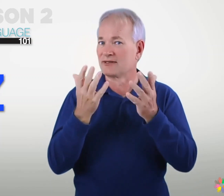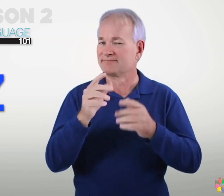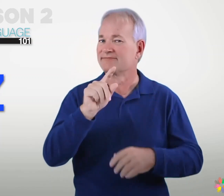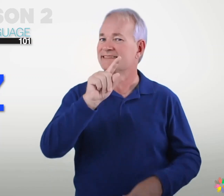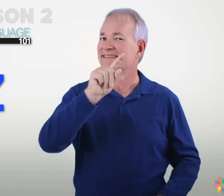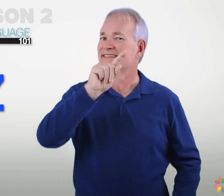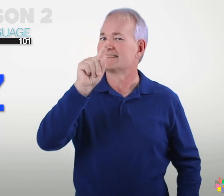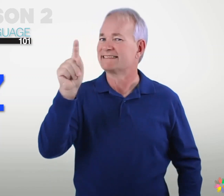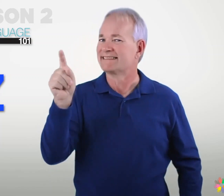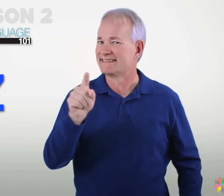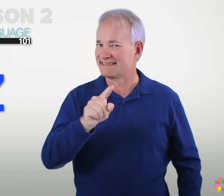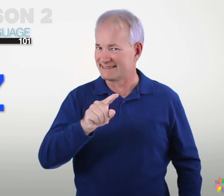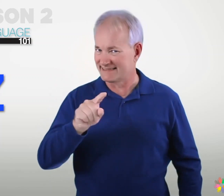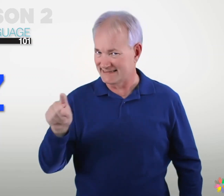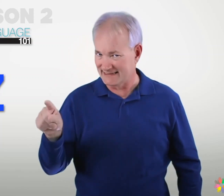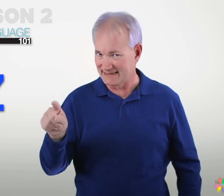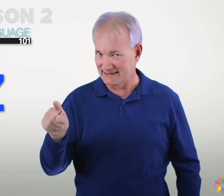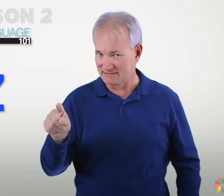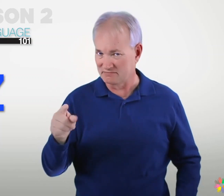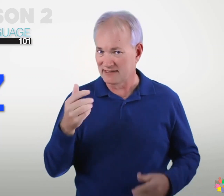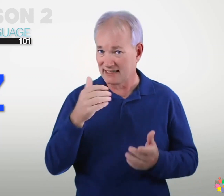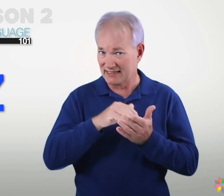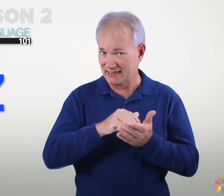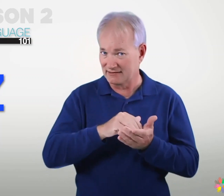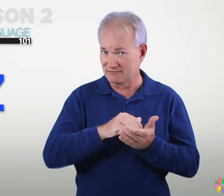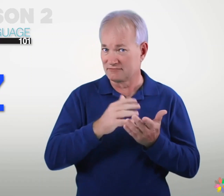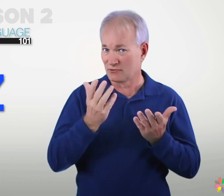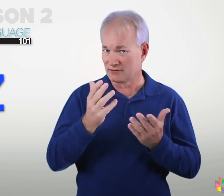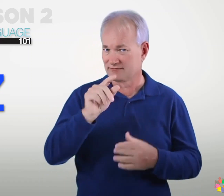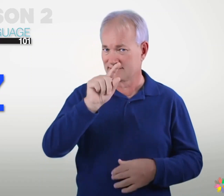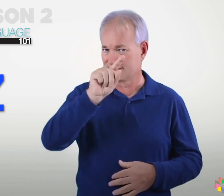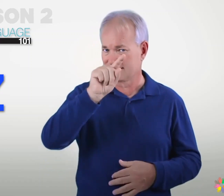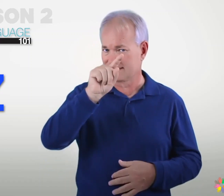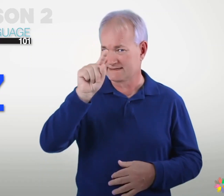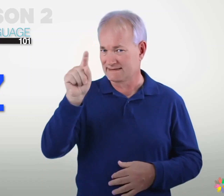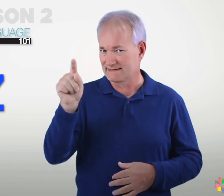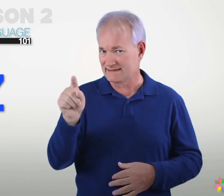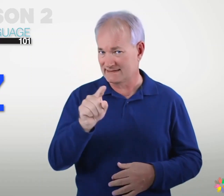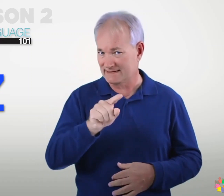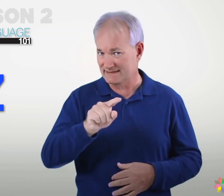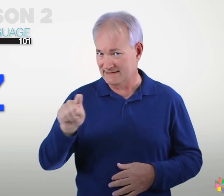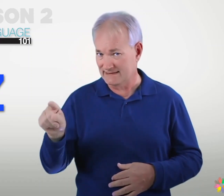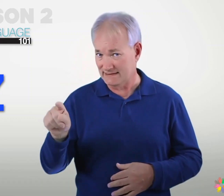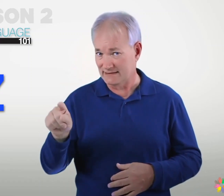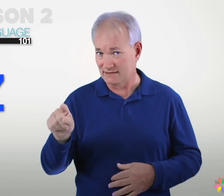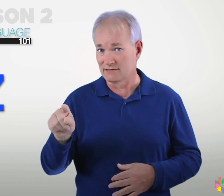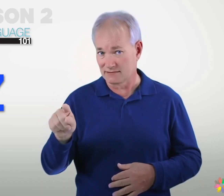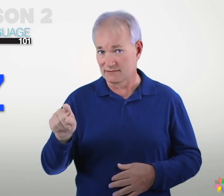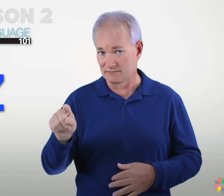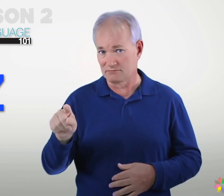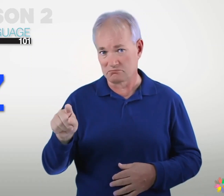And the last one, Z. I'll show you again. Z.